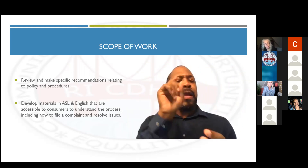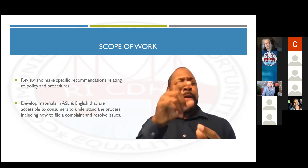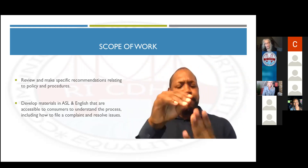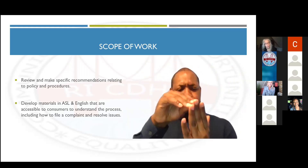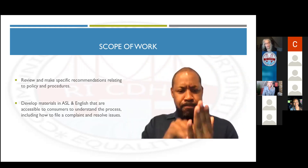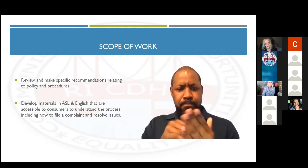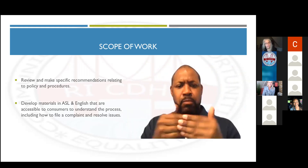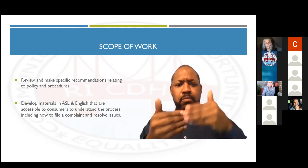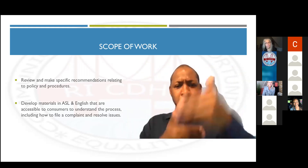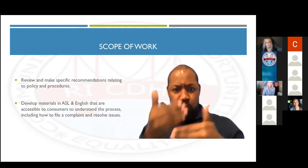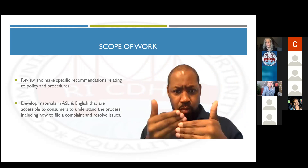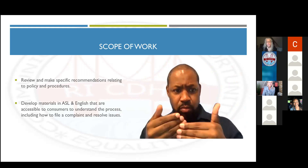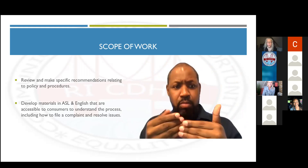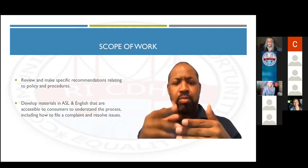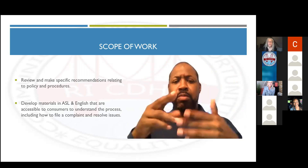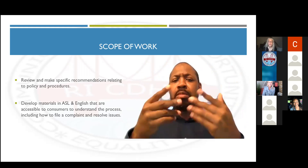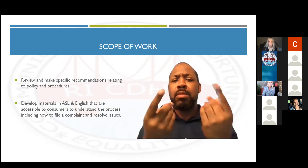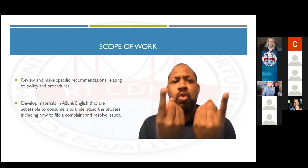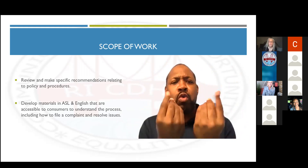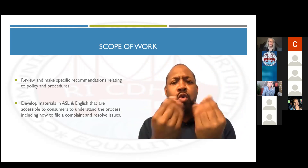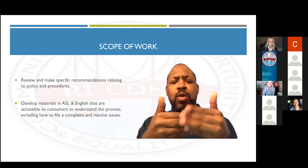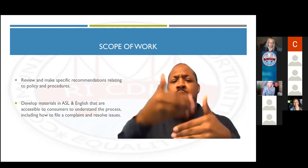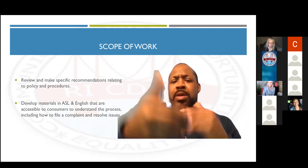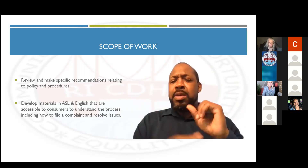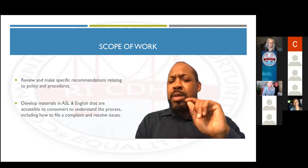and addressed so that they can be corrected.